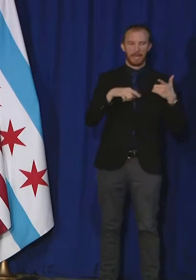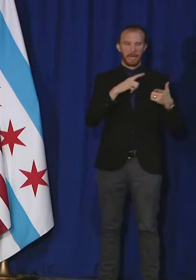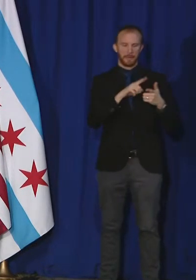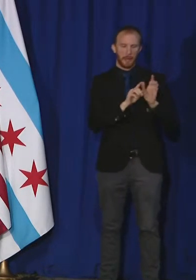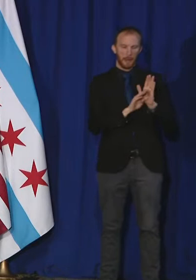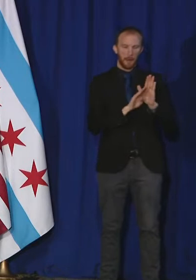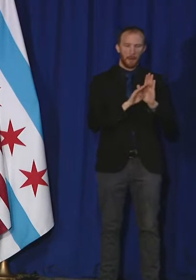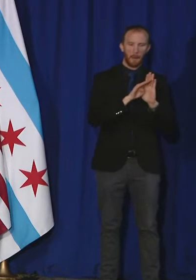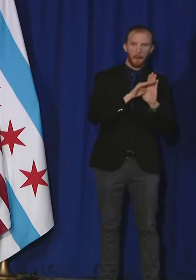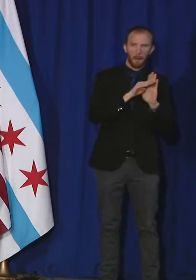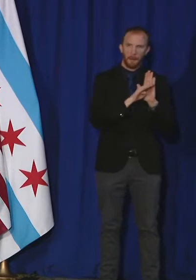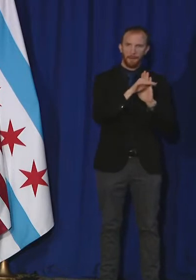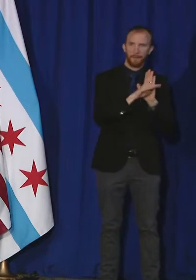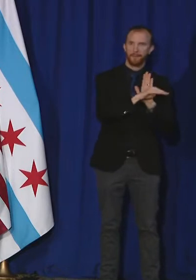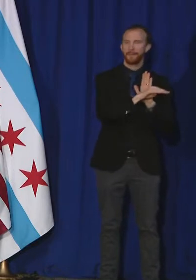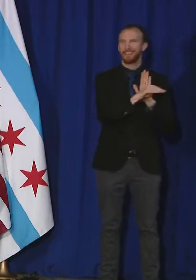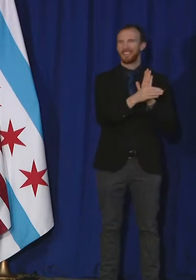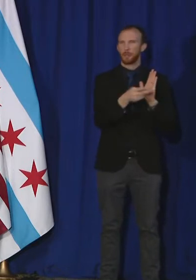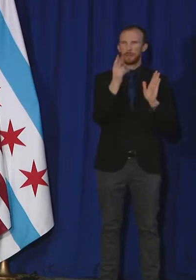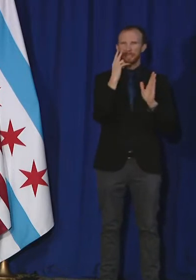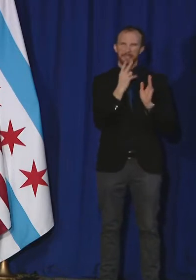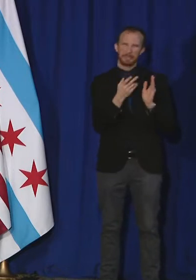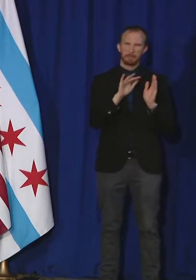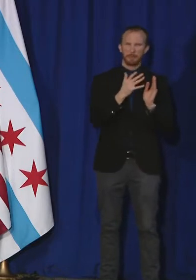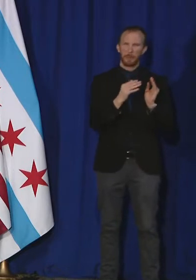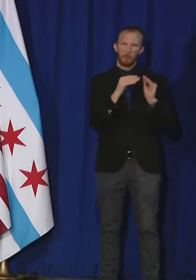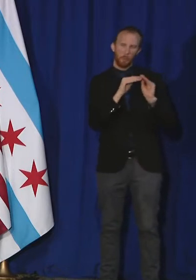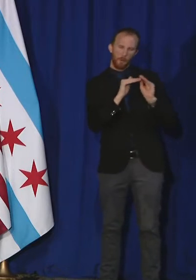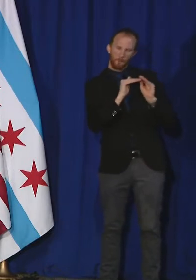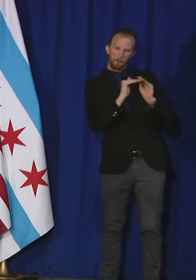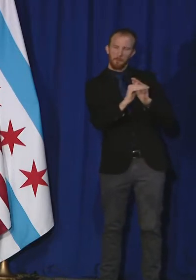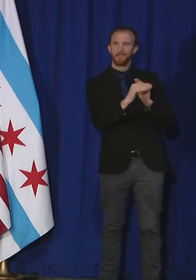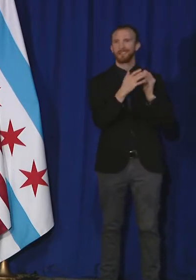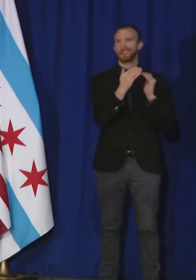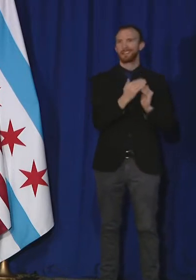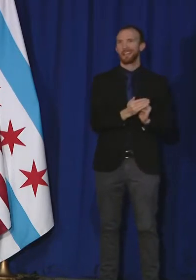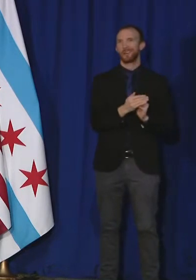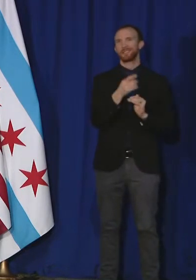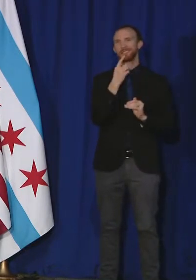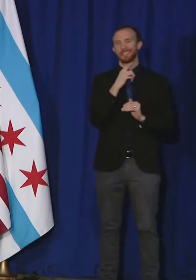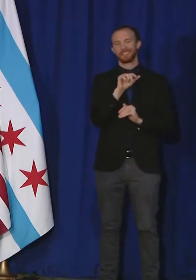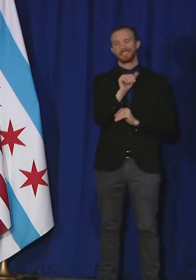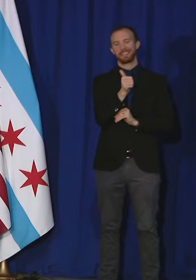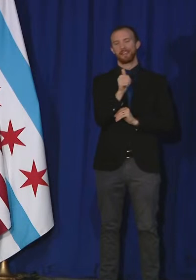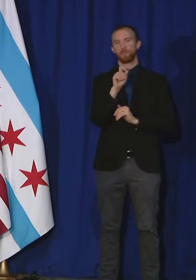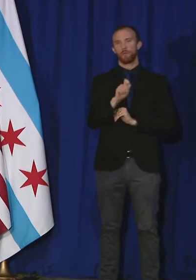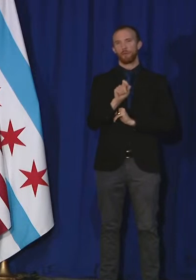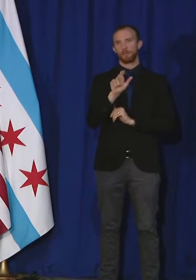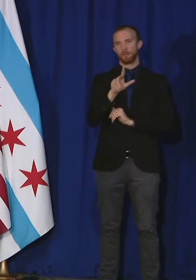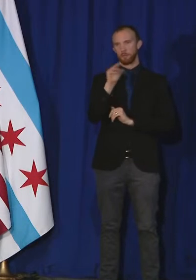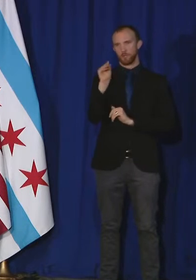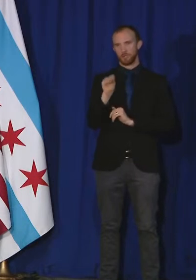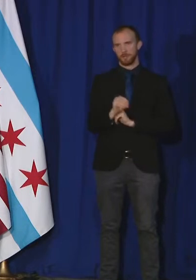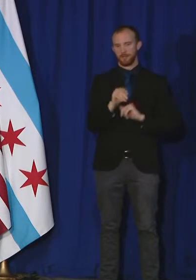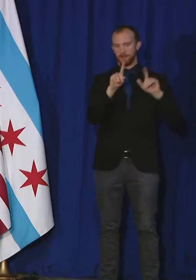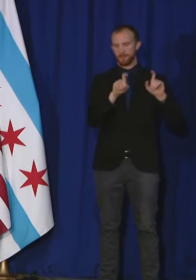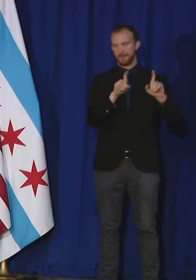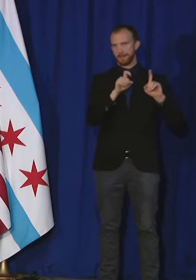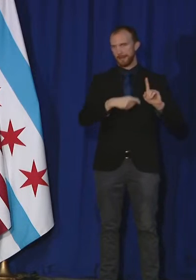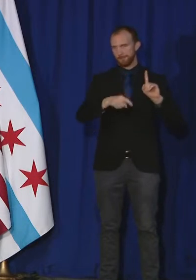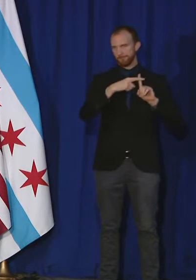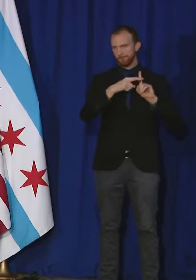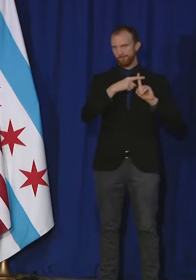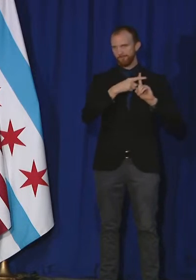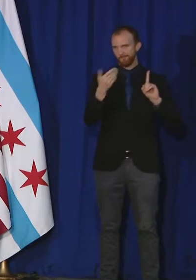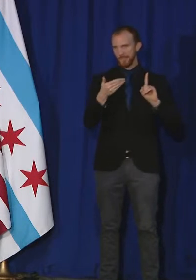some instability there. It is flattening out. We're currently at 10.3% test positivity in Chicago residents. I